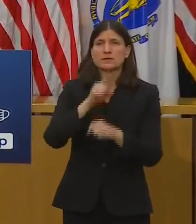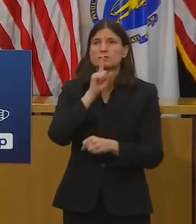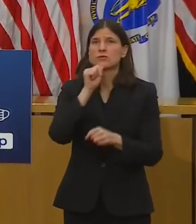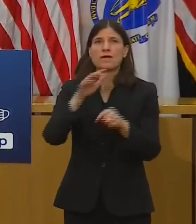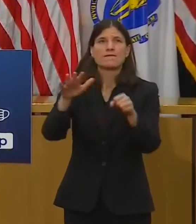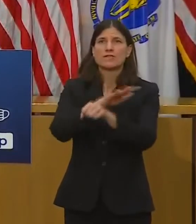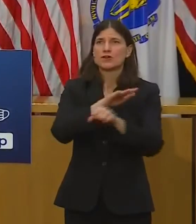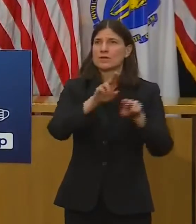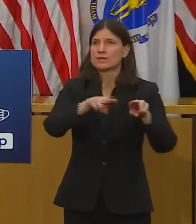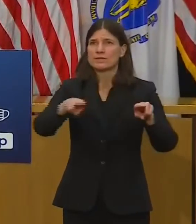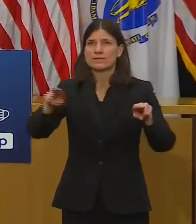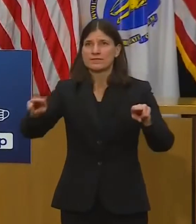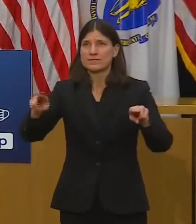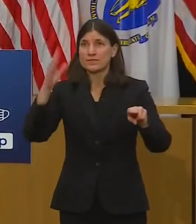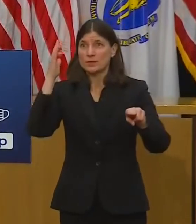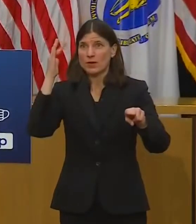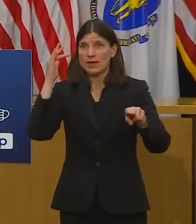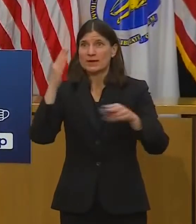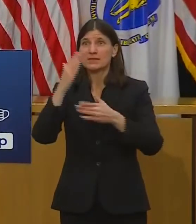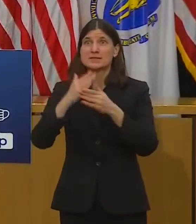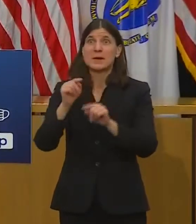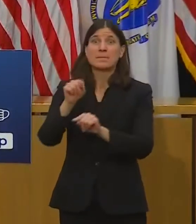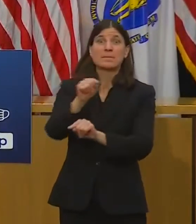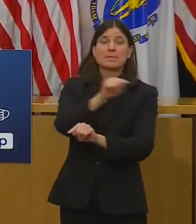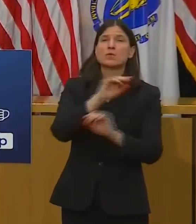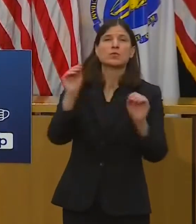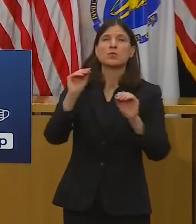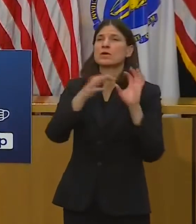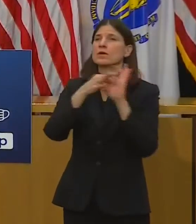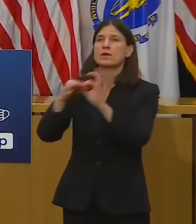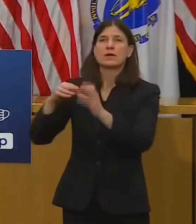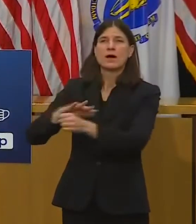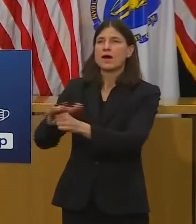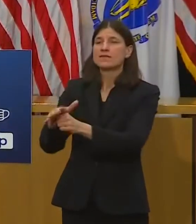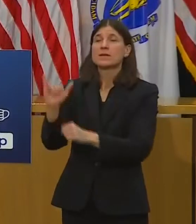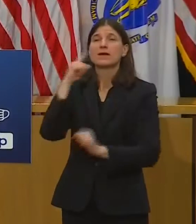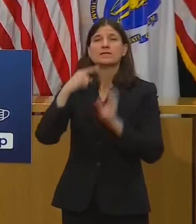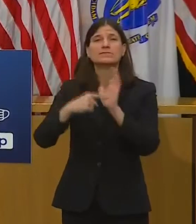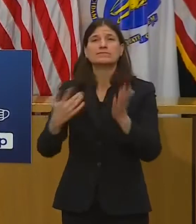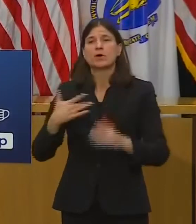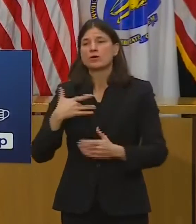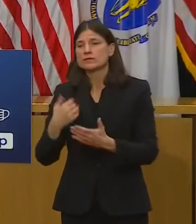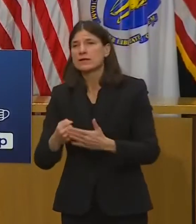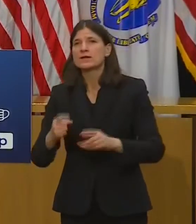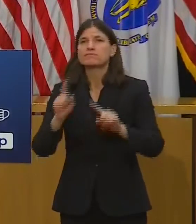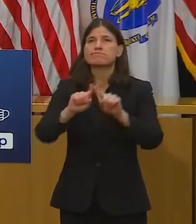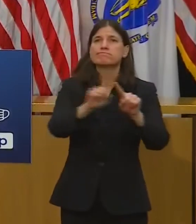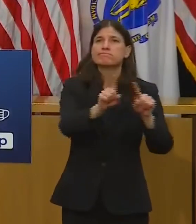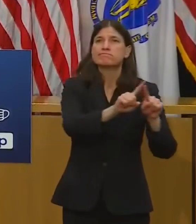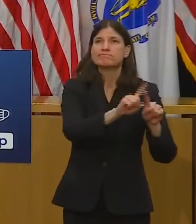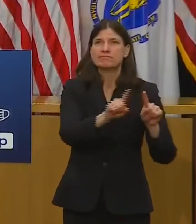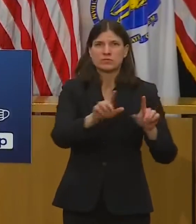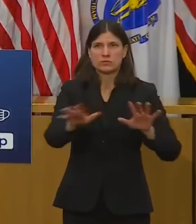patients. I'll also give a quick update on vaccine distribution. As of the end of the day yesterday,